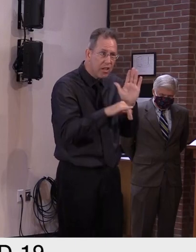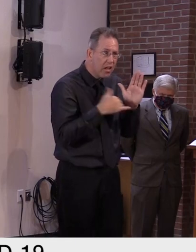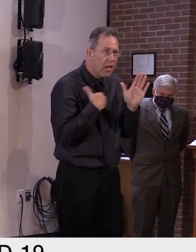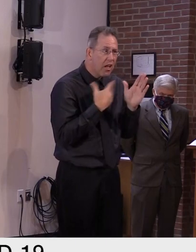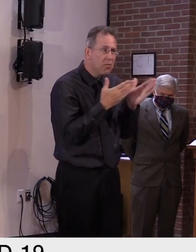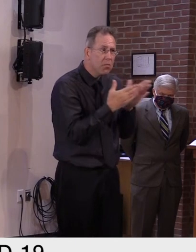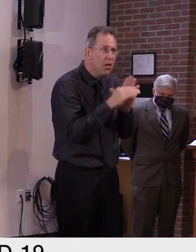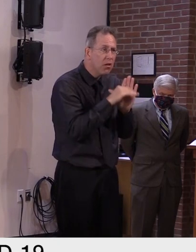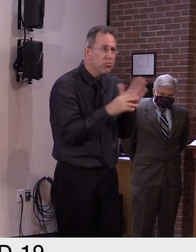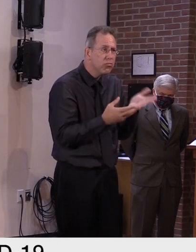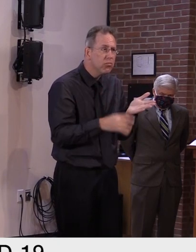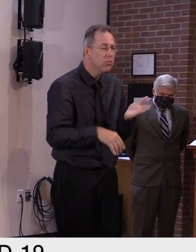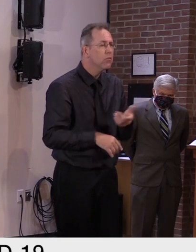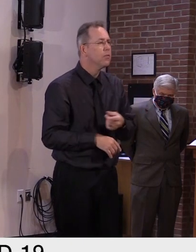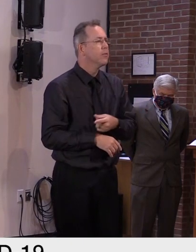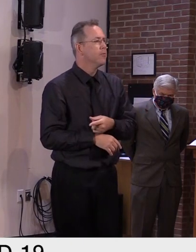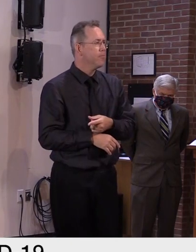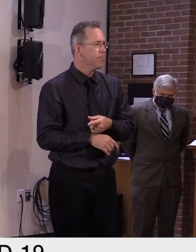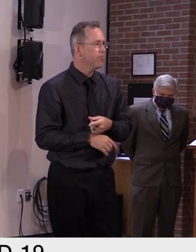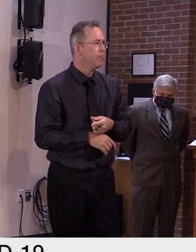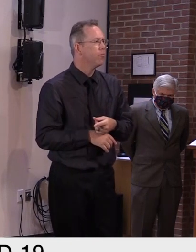All set, John?